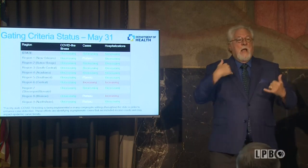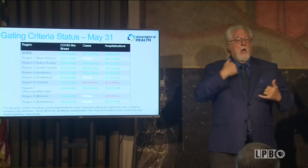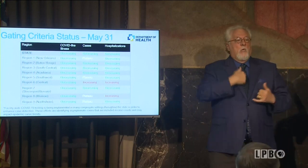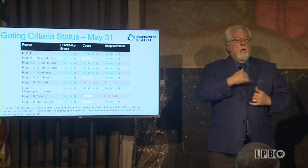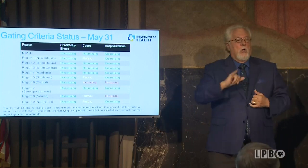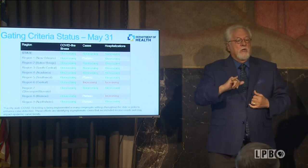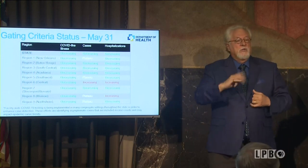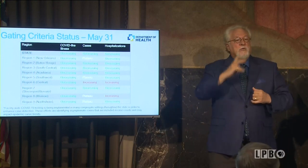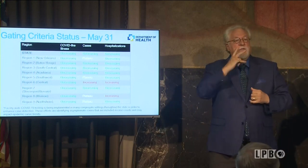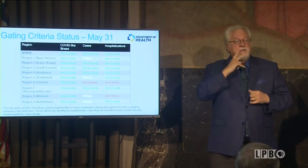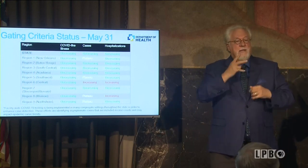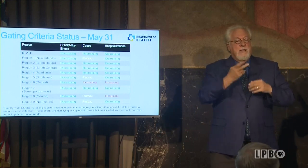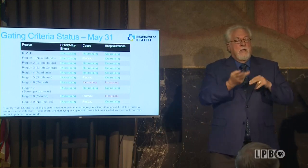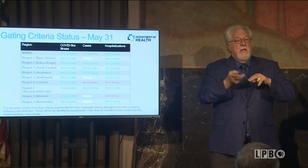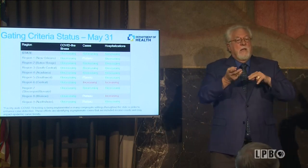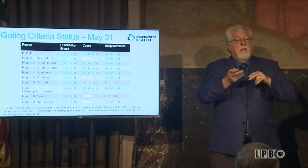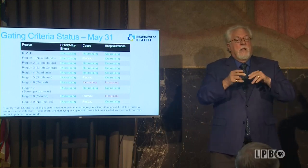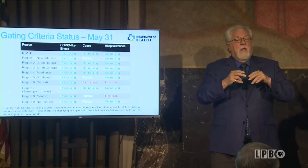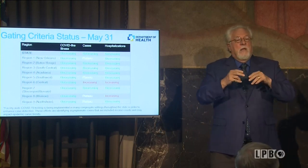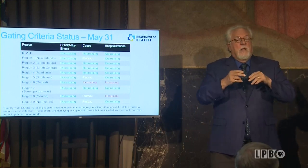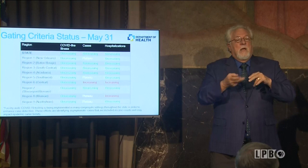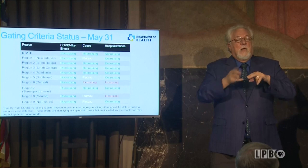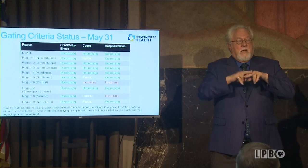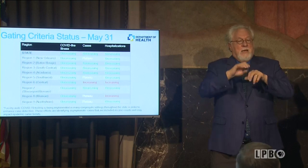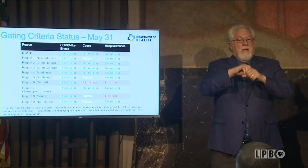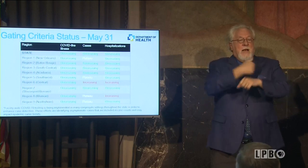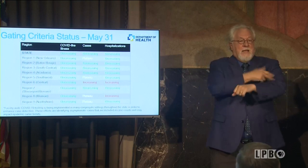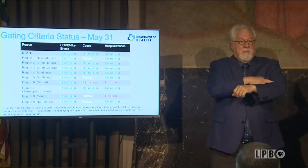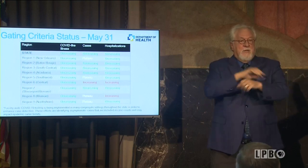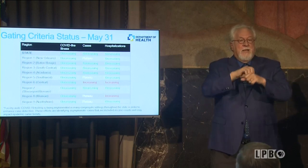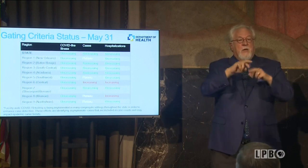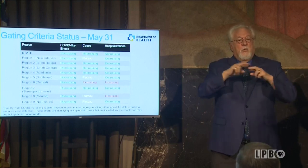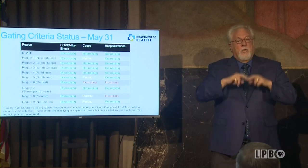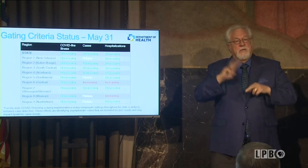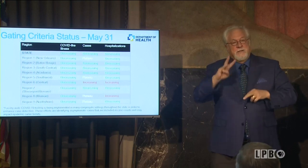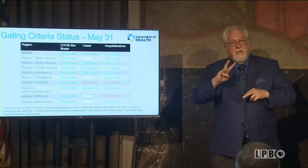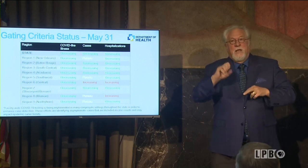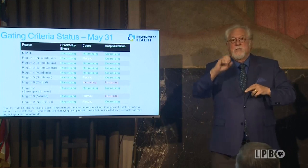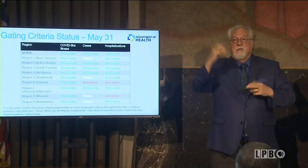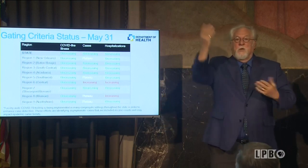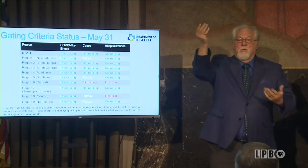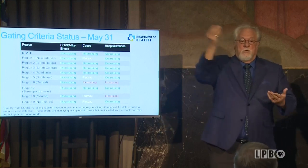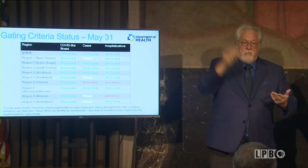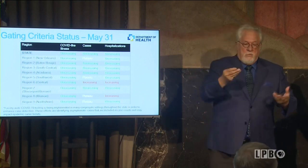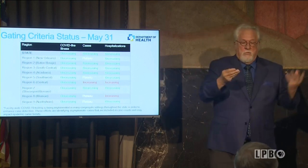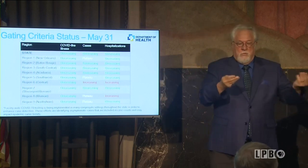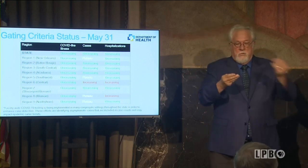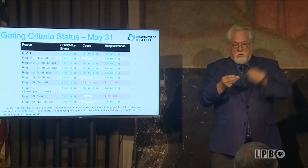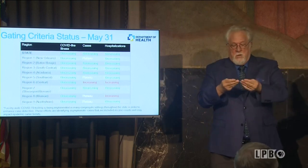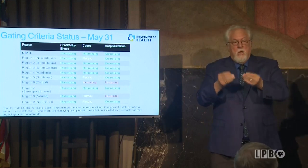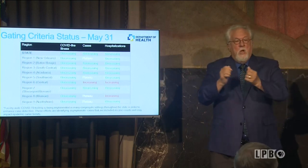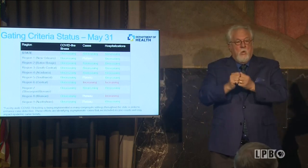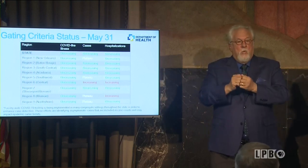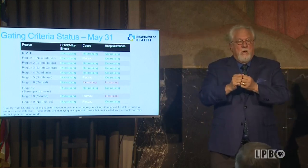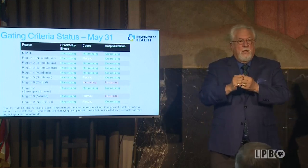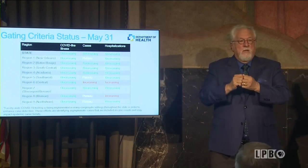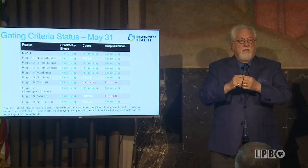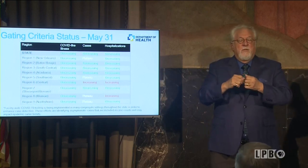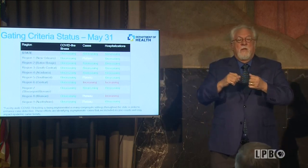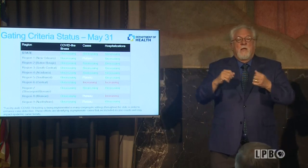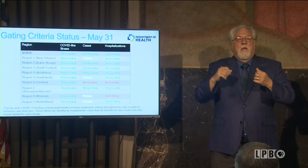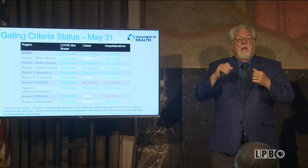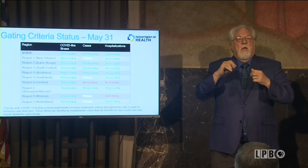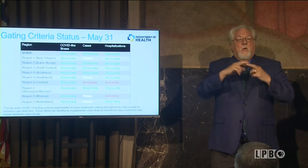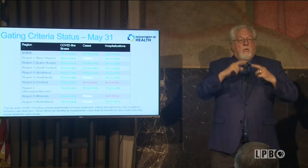also seeing a rise in cases, or rather in hospitalizations in Region 6. And so when you put that information together with seeing a rise in cases in